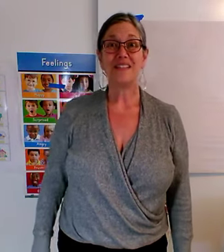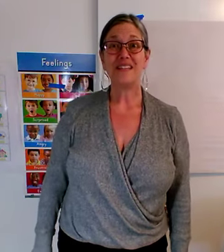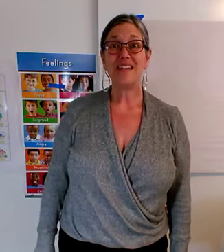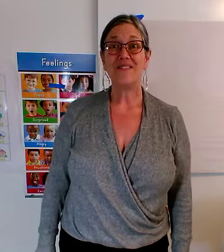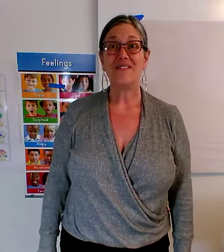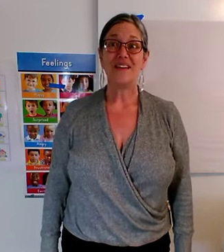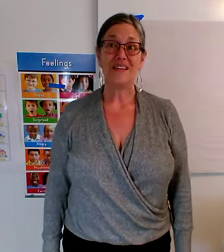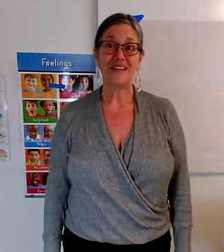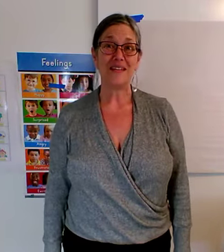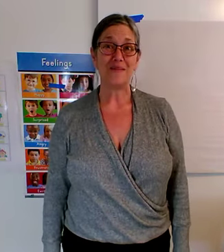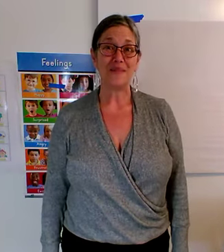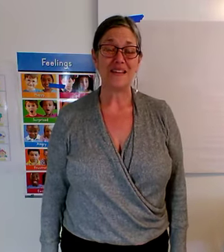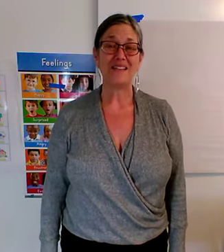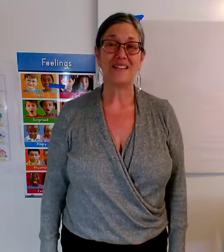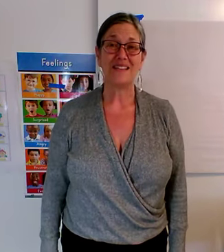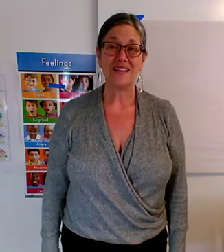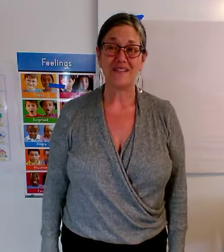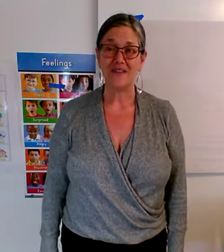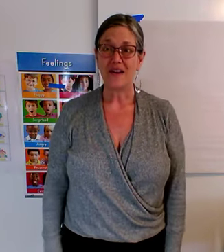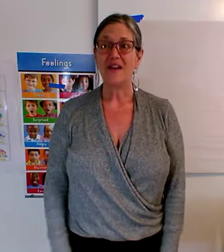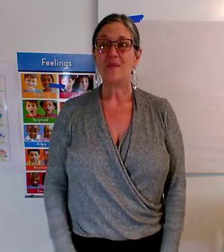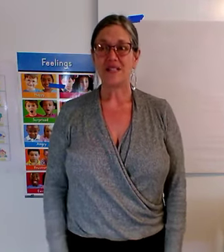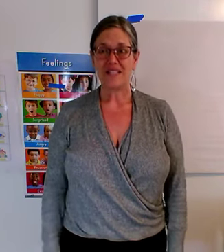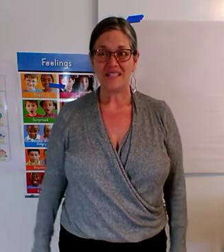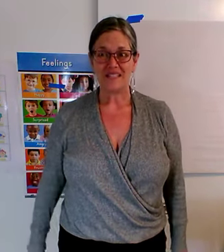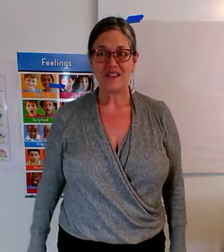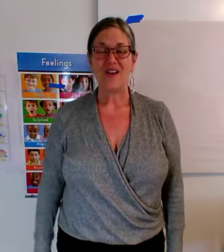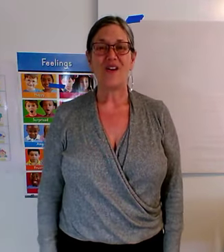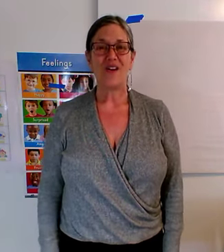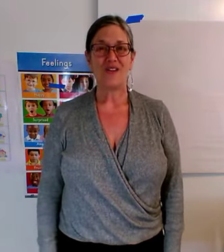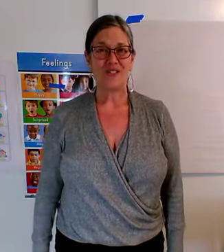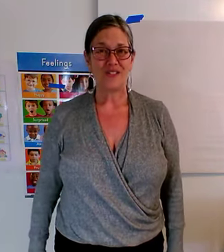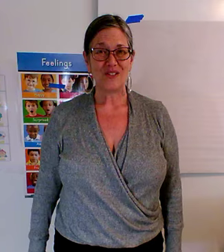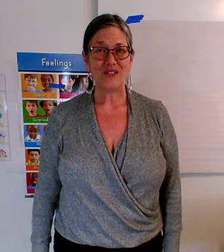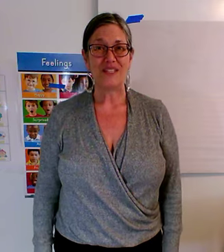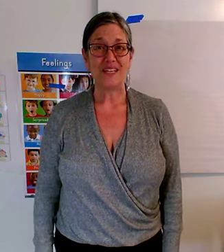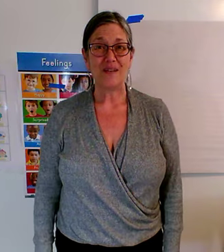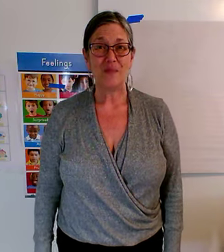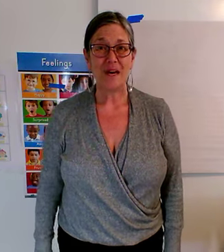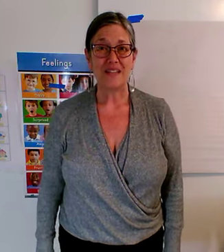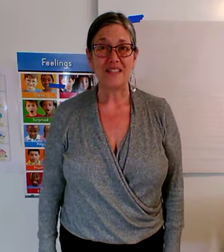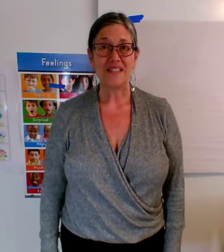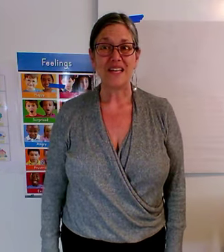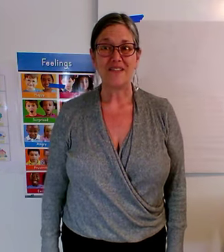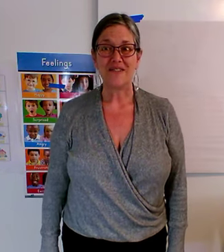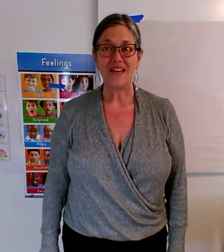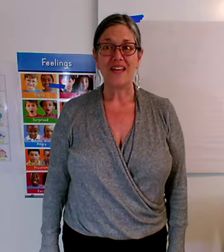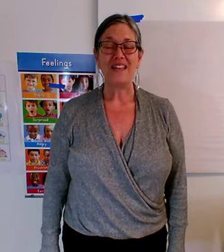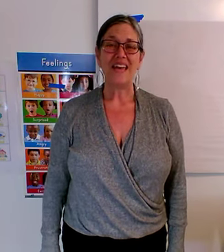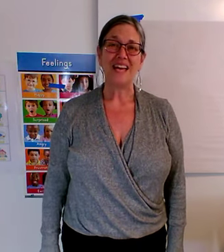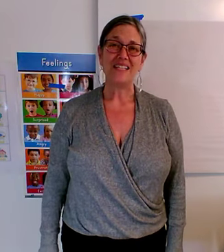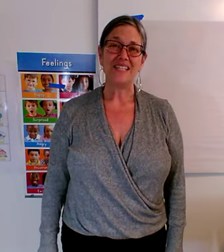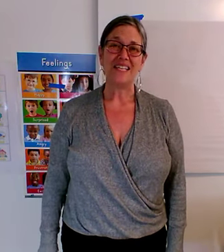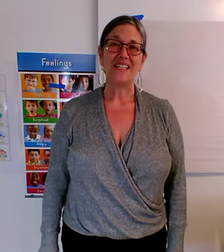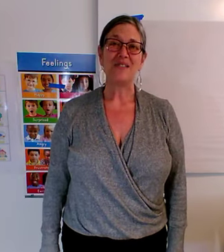safe, keeps us safe. Police officers keep us safe, that is